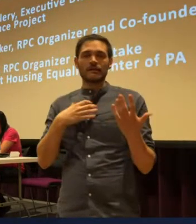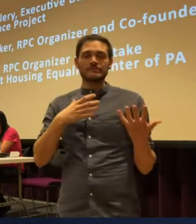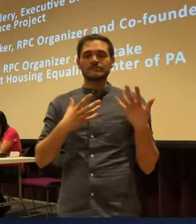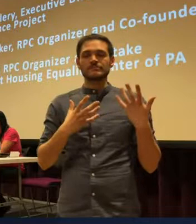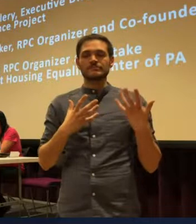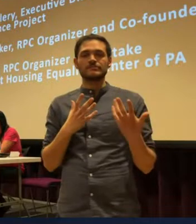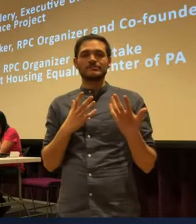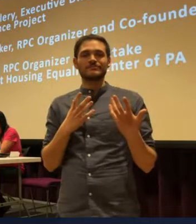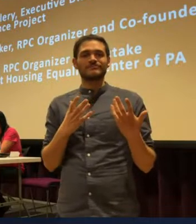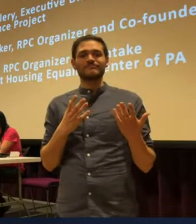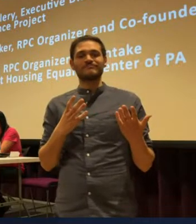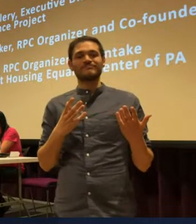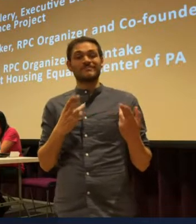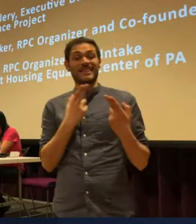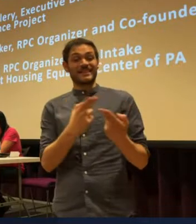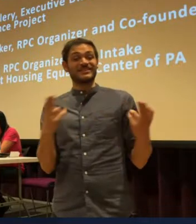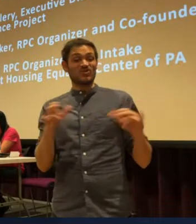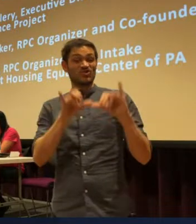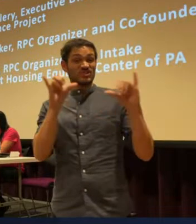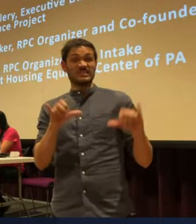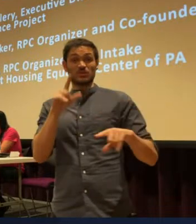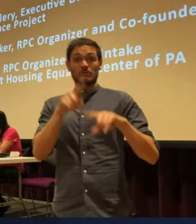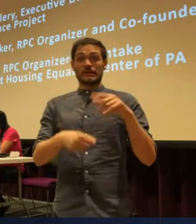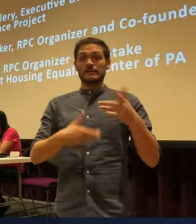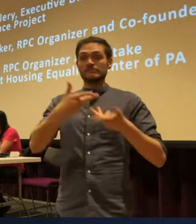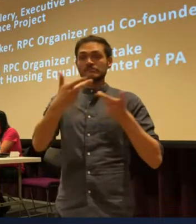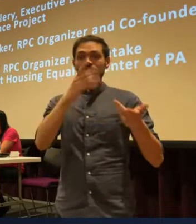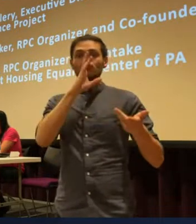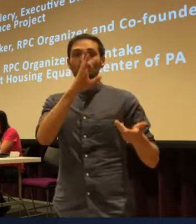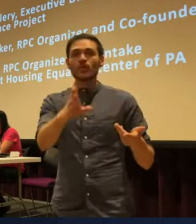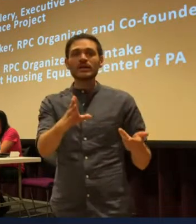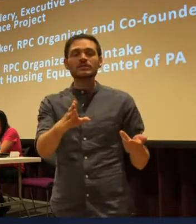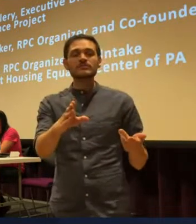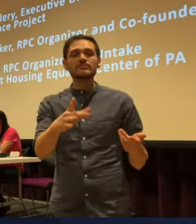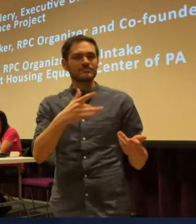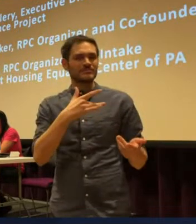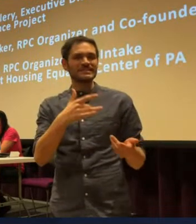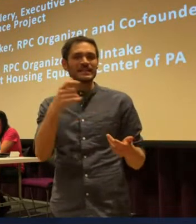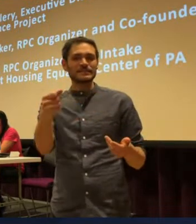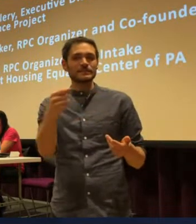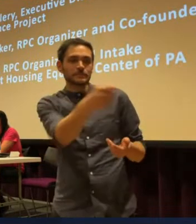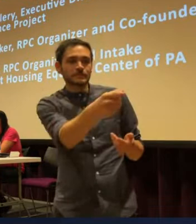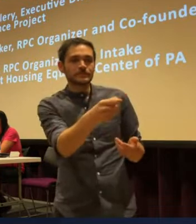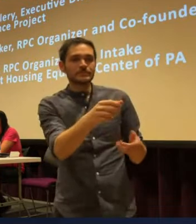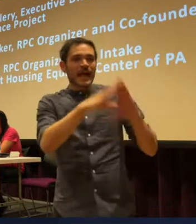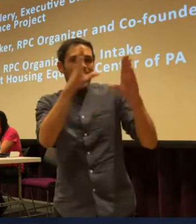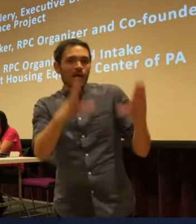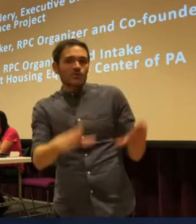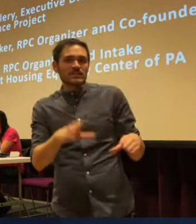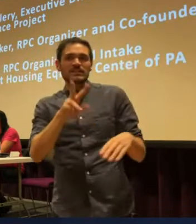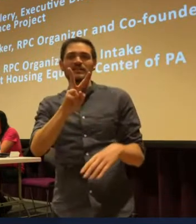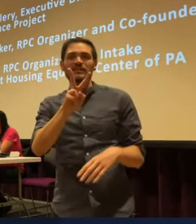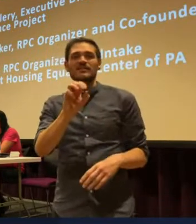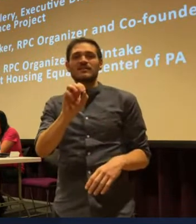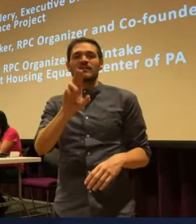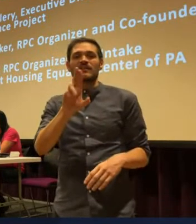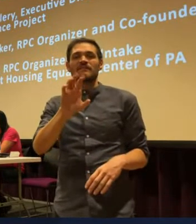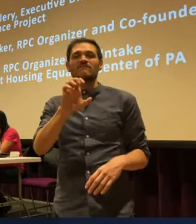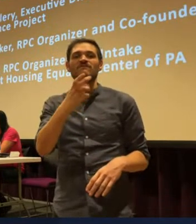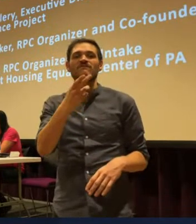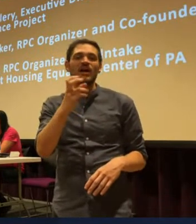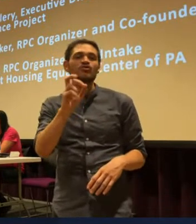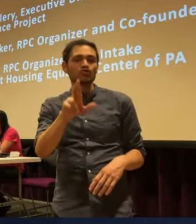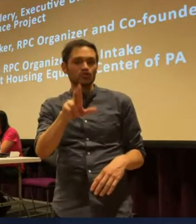shelter systems can't deal with very directly. They usually get housing vouchers or can get housing vouchers in order to live on their